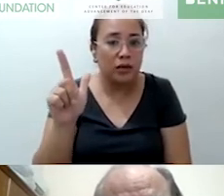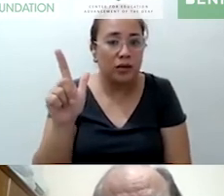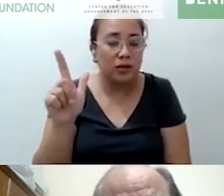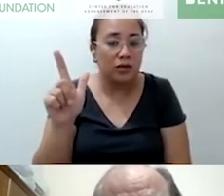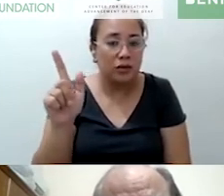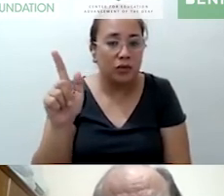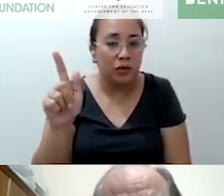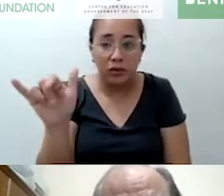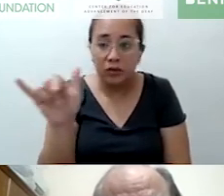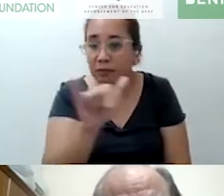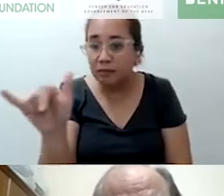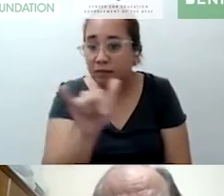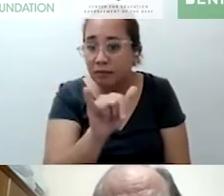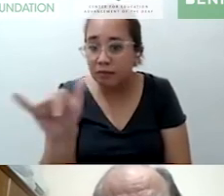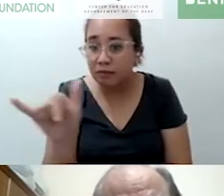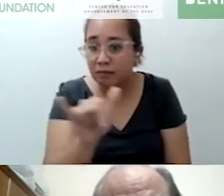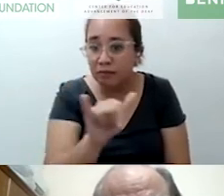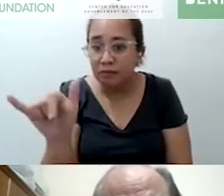Same?